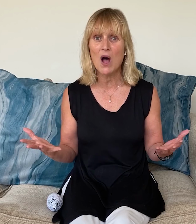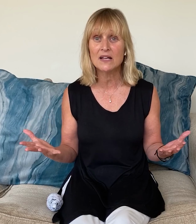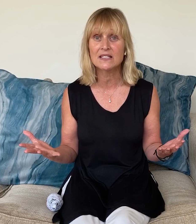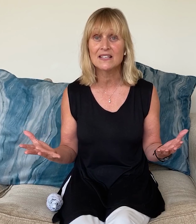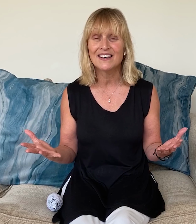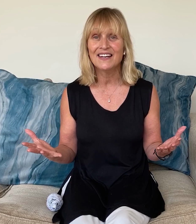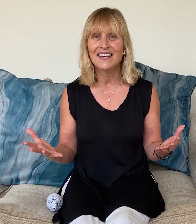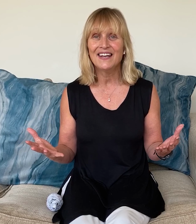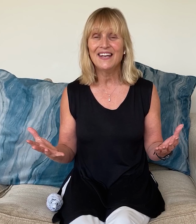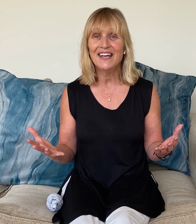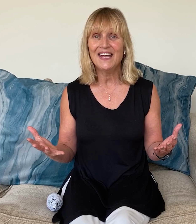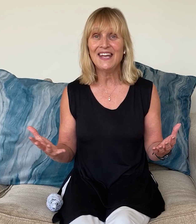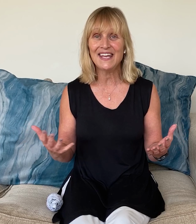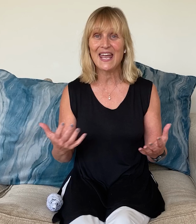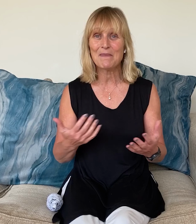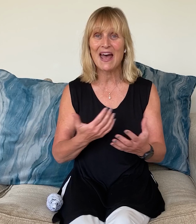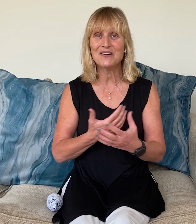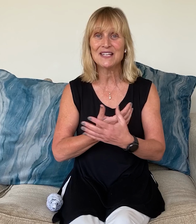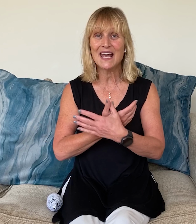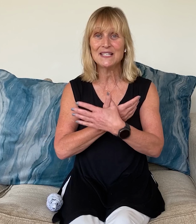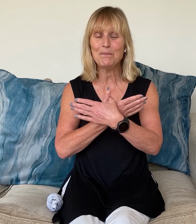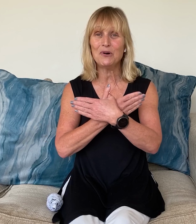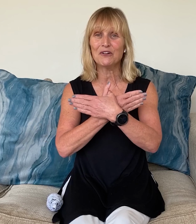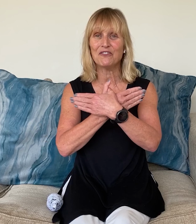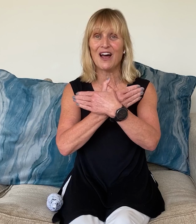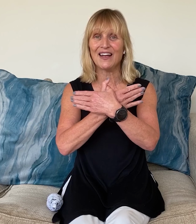what? He came out as a butterfly.